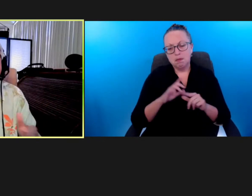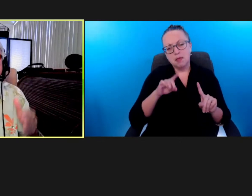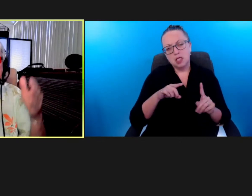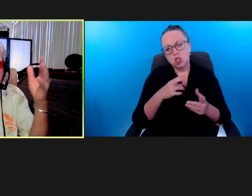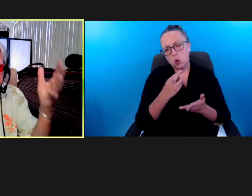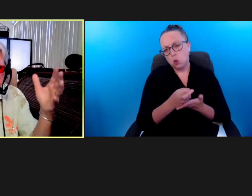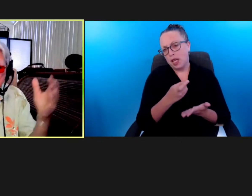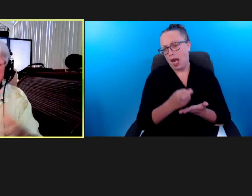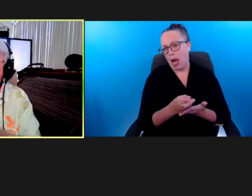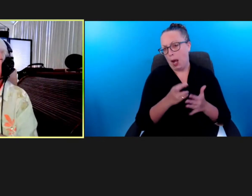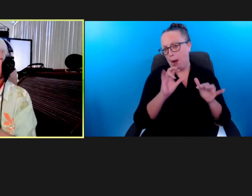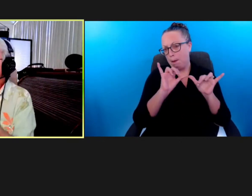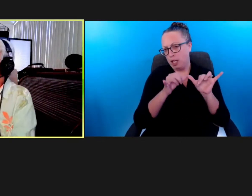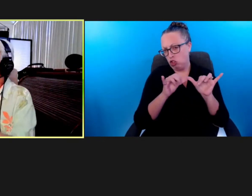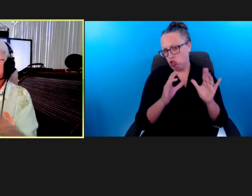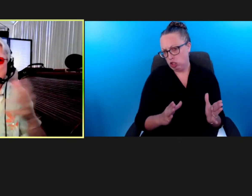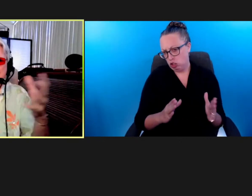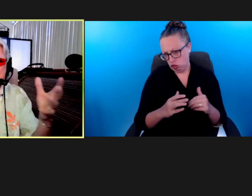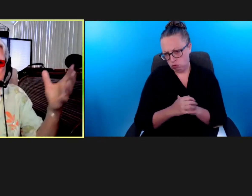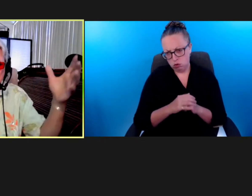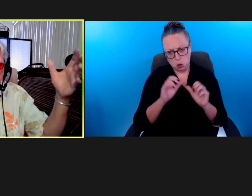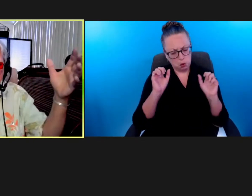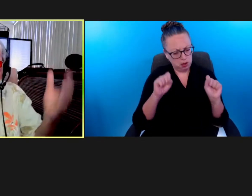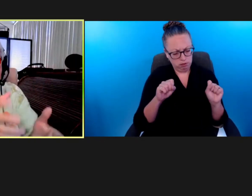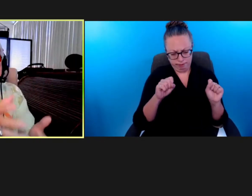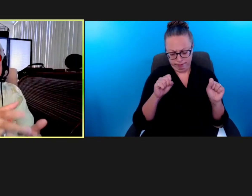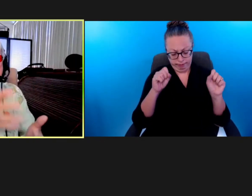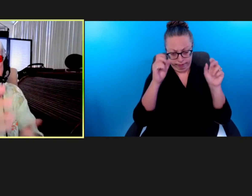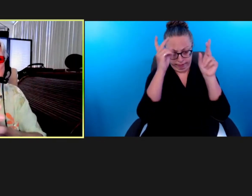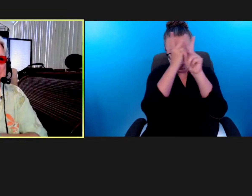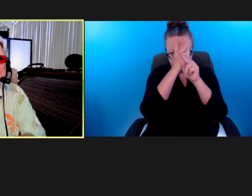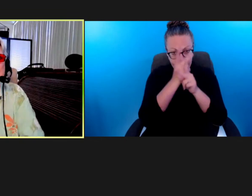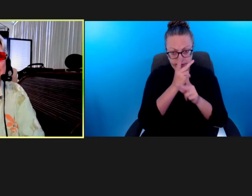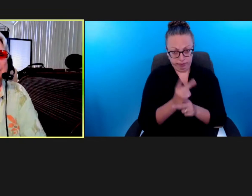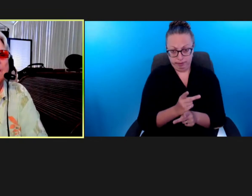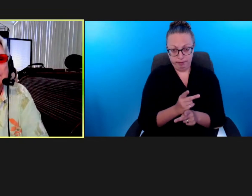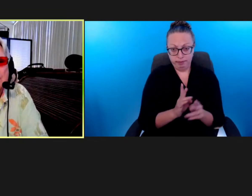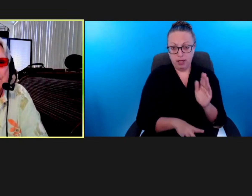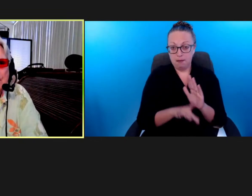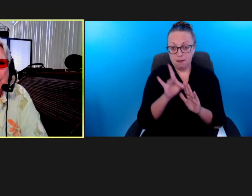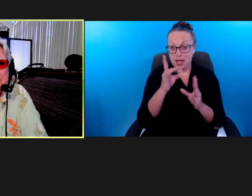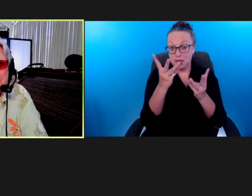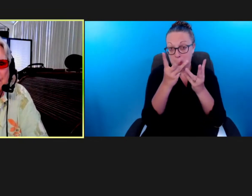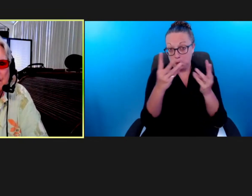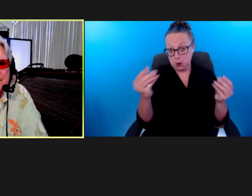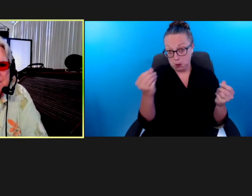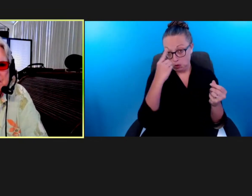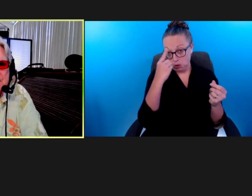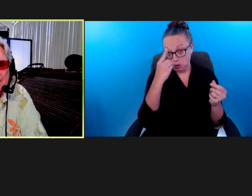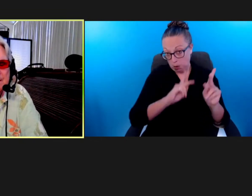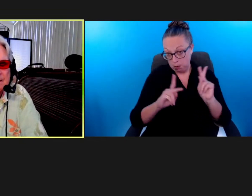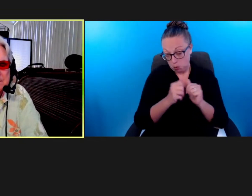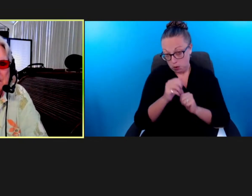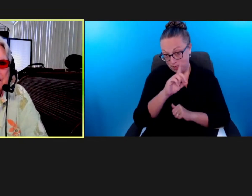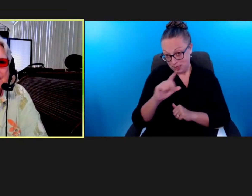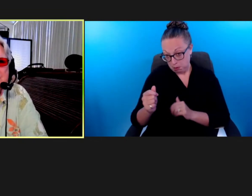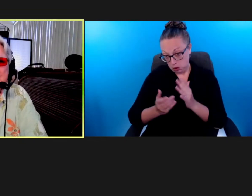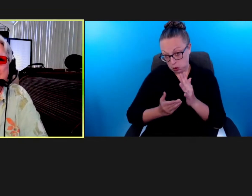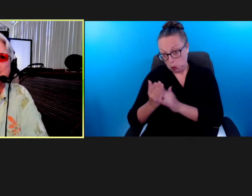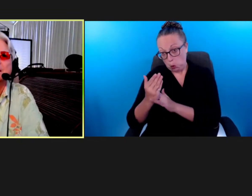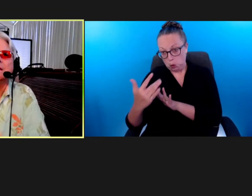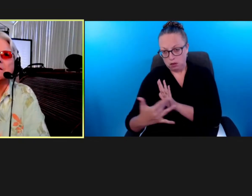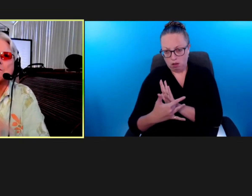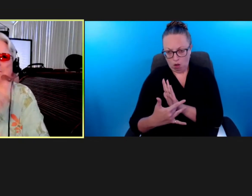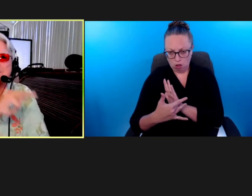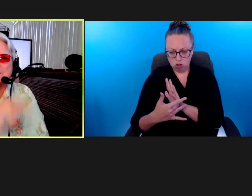rehabilitation engineer, so he configures what the solution is for people with disabilities through technology. But he